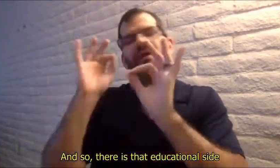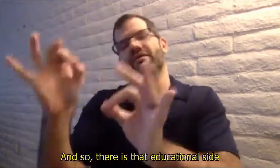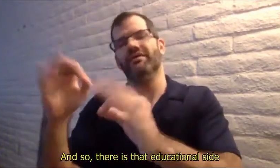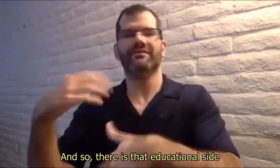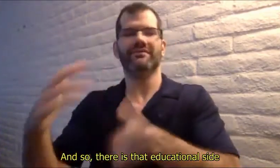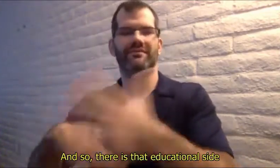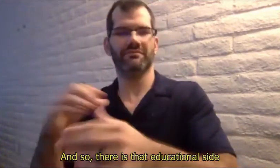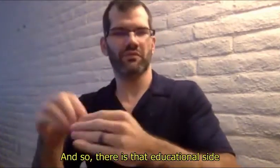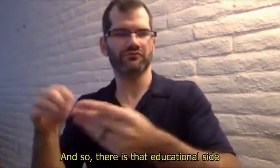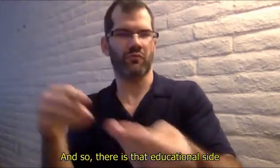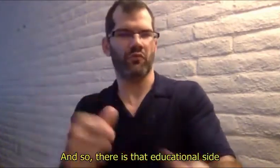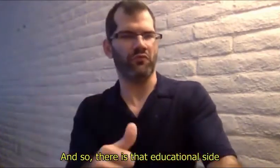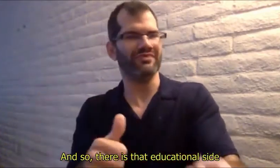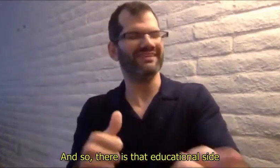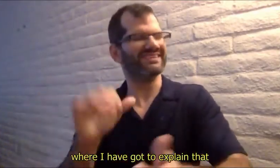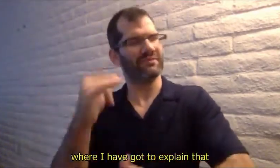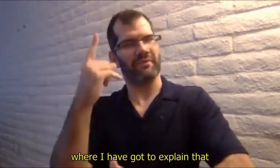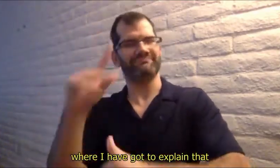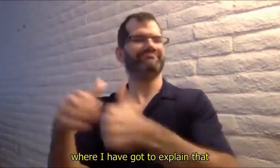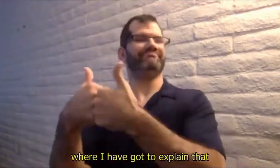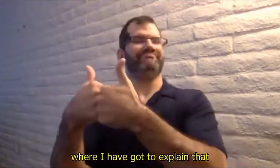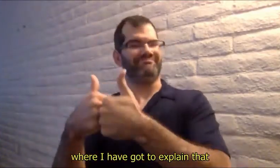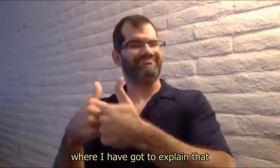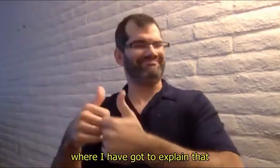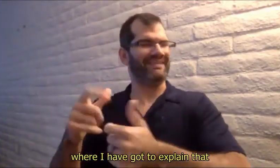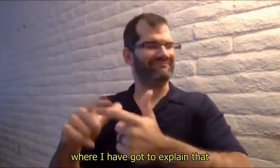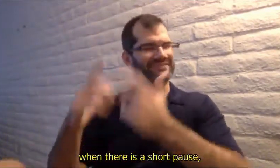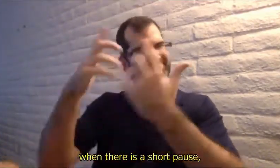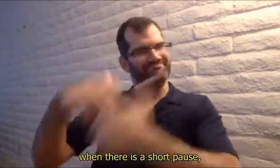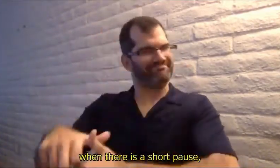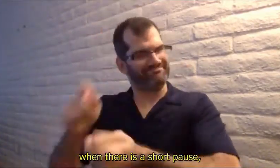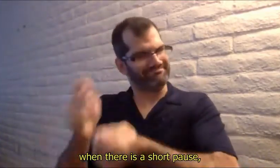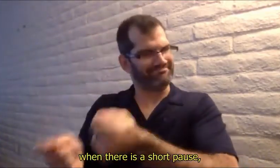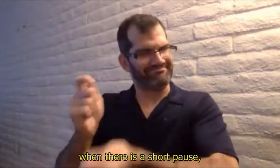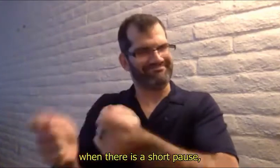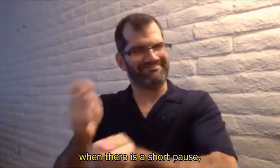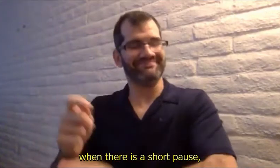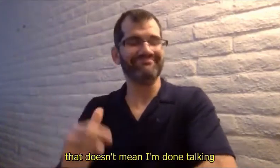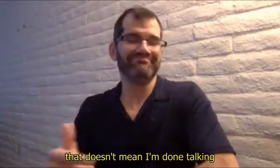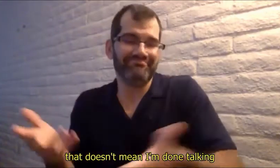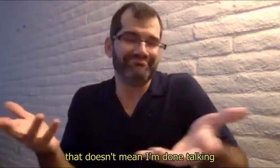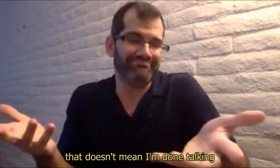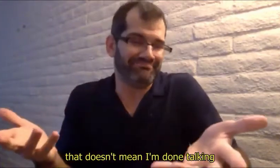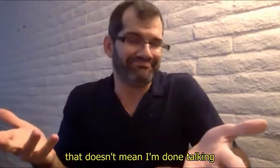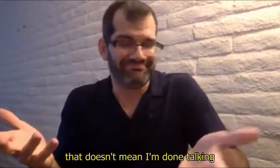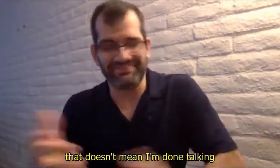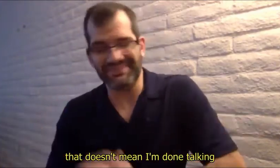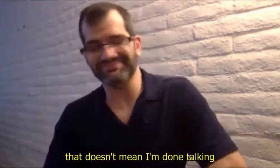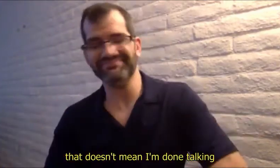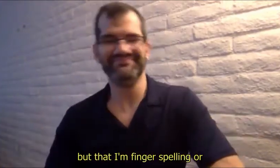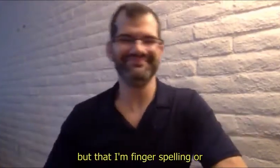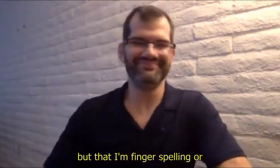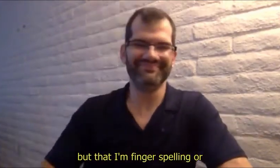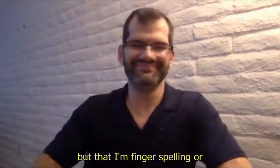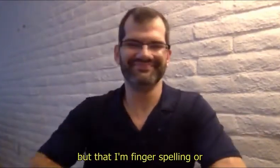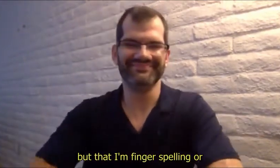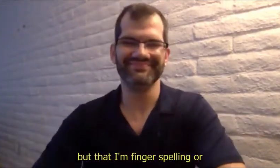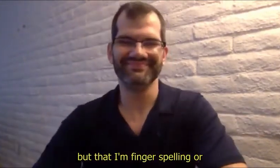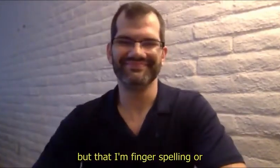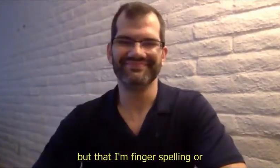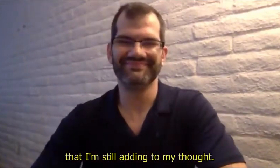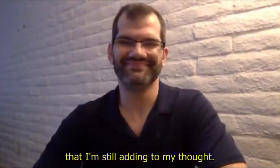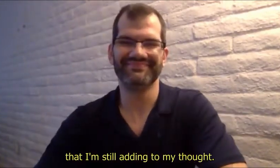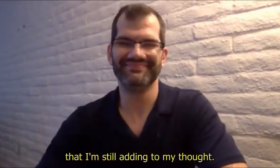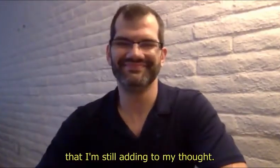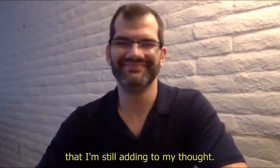that educational side where I've got to explain that when there is a short pause, that doesn't mean I'm done talking, but that I'm fingerspelling